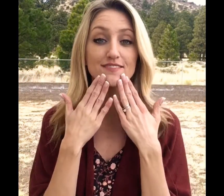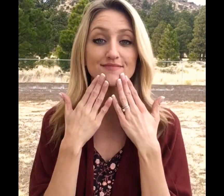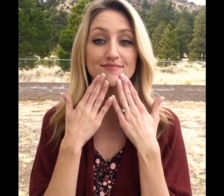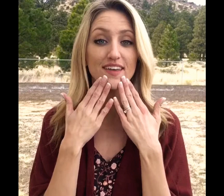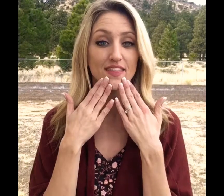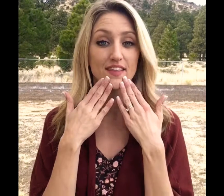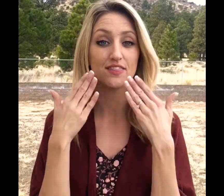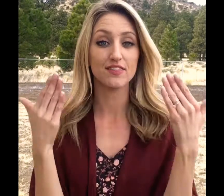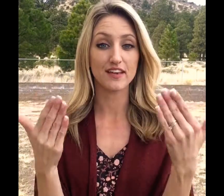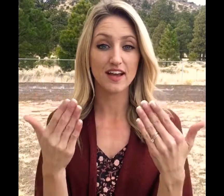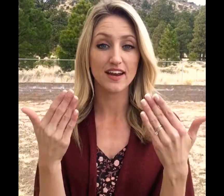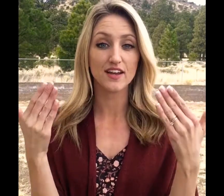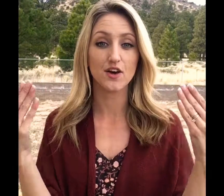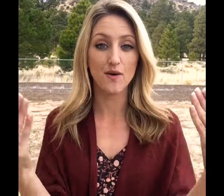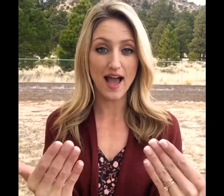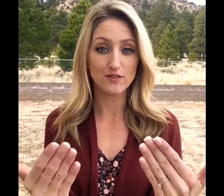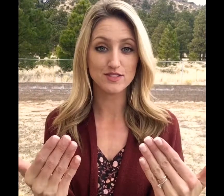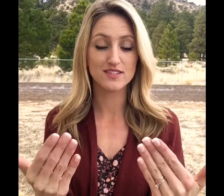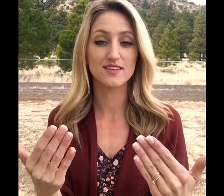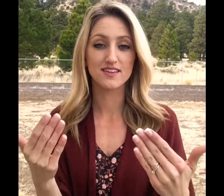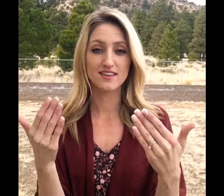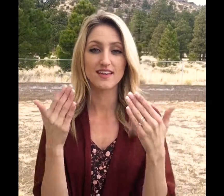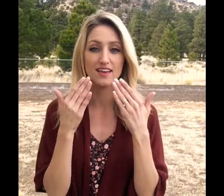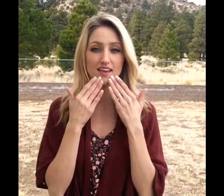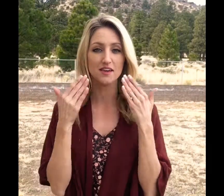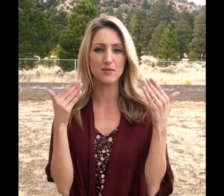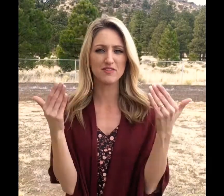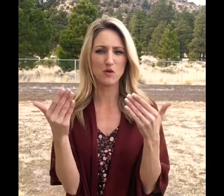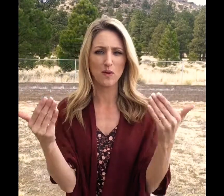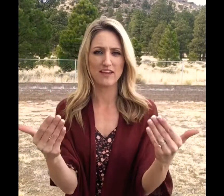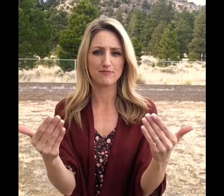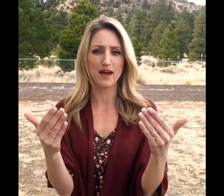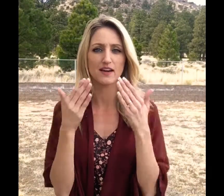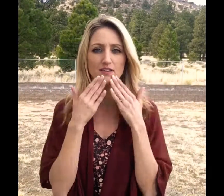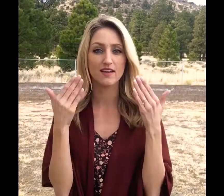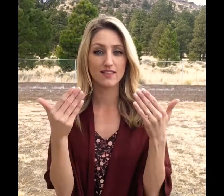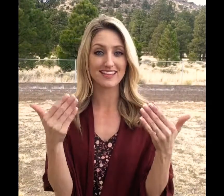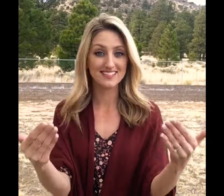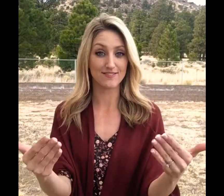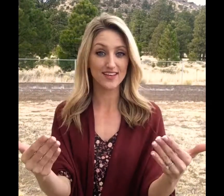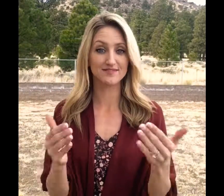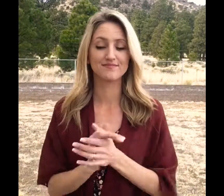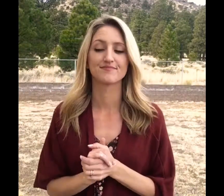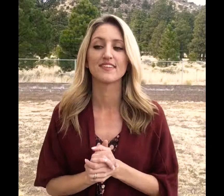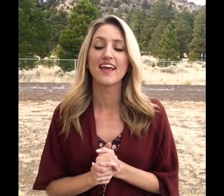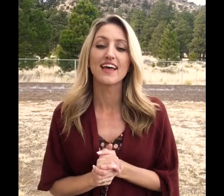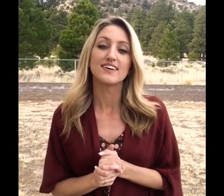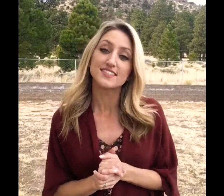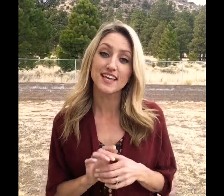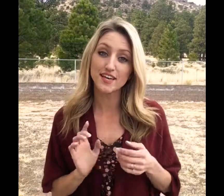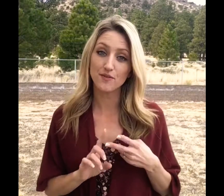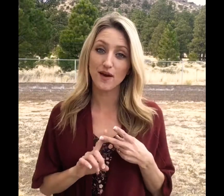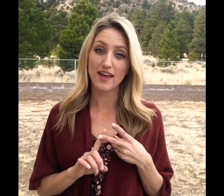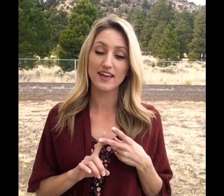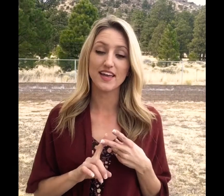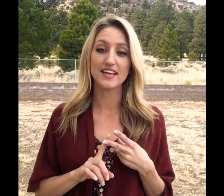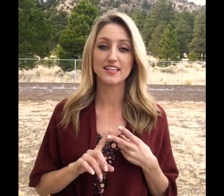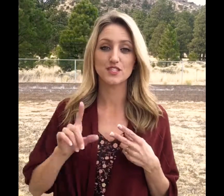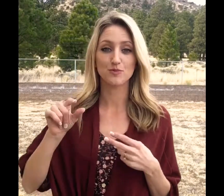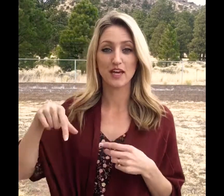and then they kind of go out in a bit of a wave pattern Thanksgiving. Second way is you make